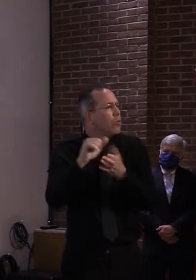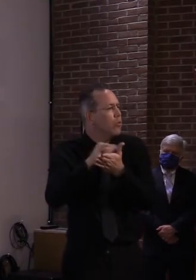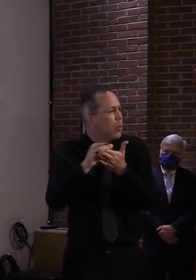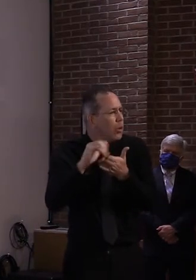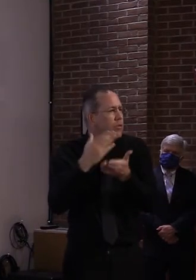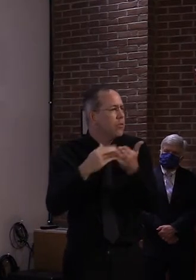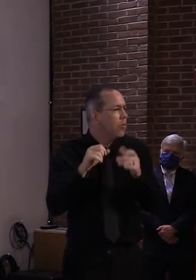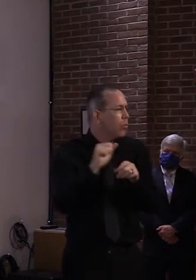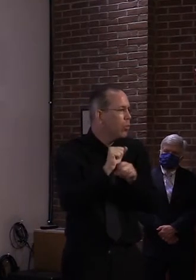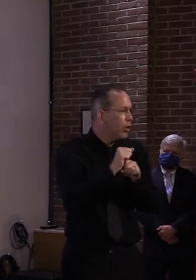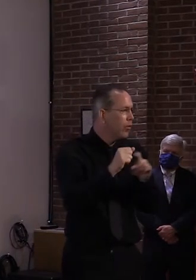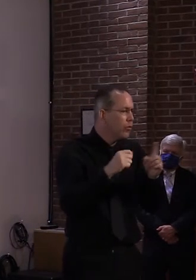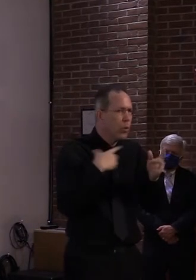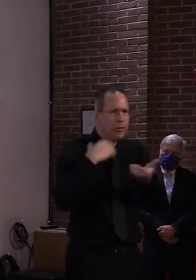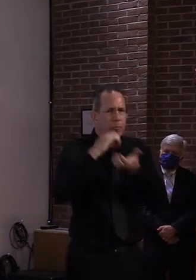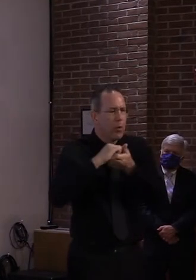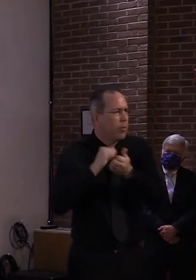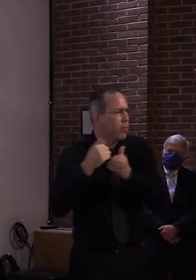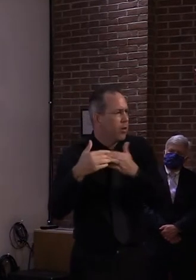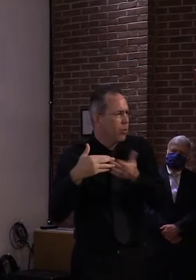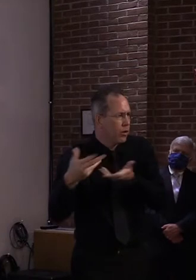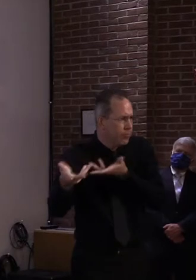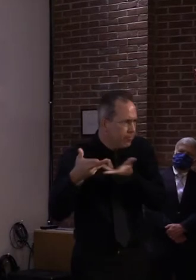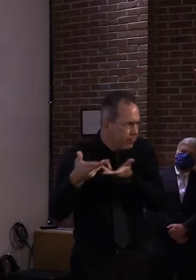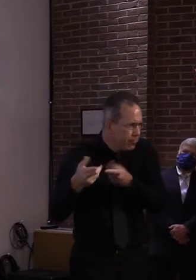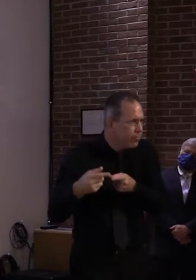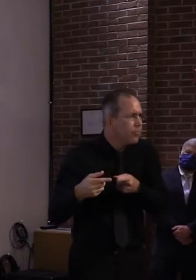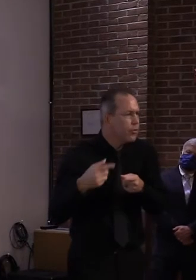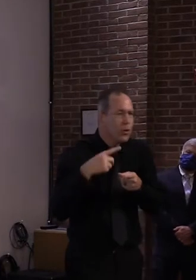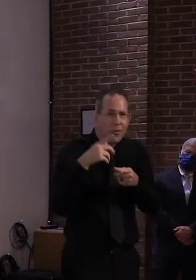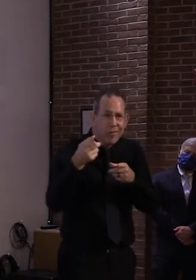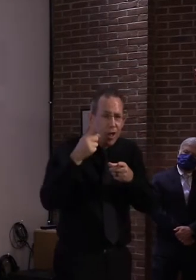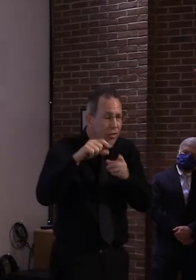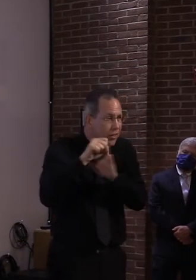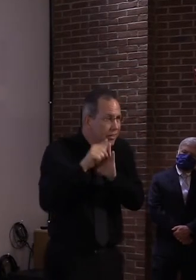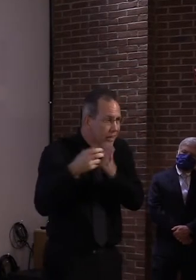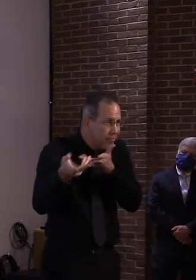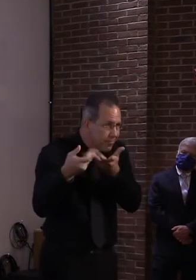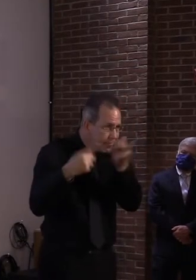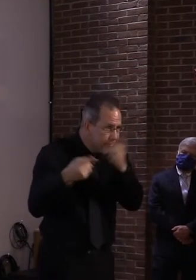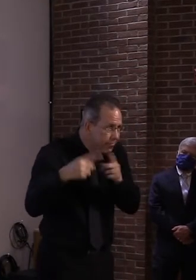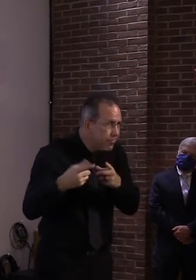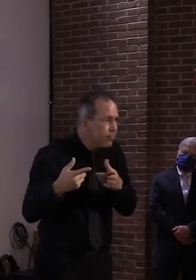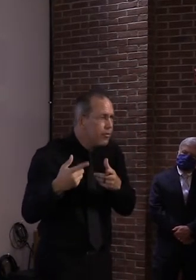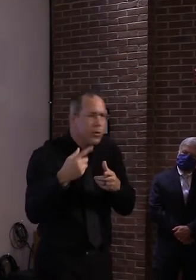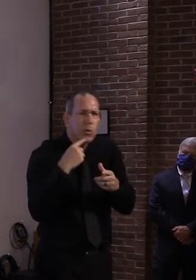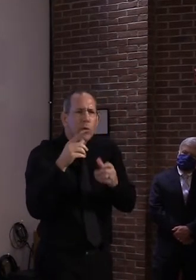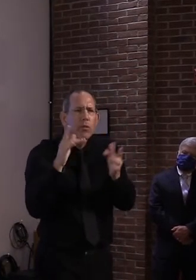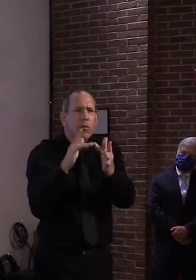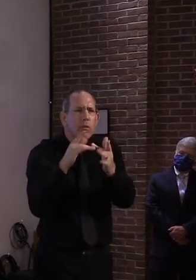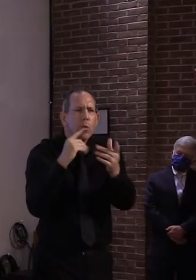time and who they were in contact with at the time they knew they were a contact.